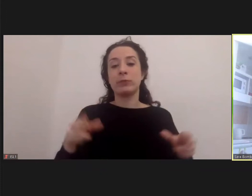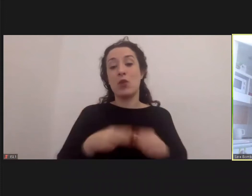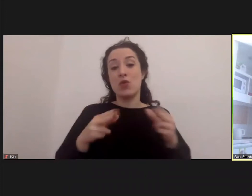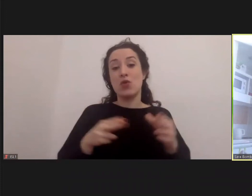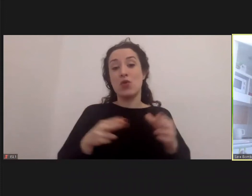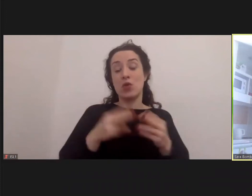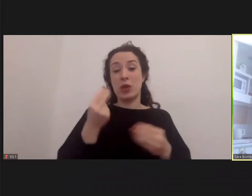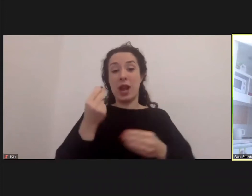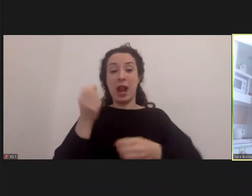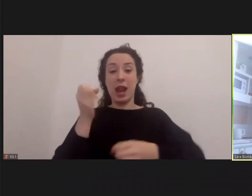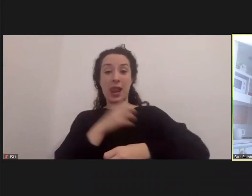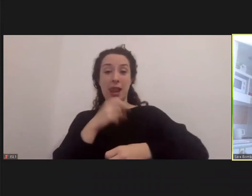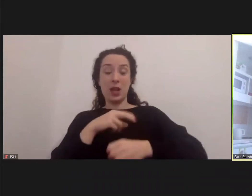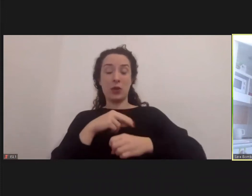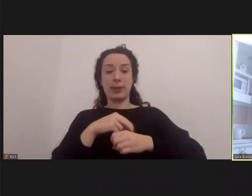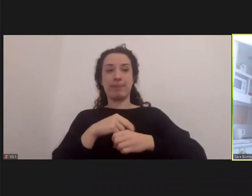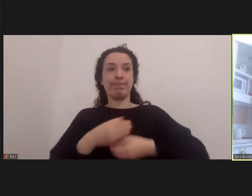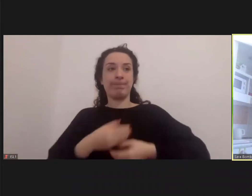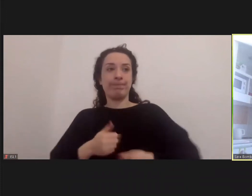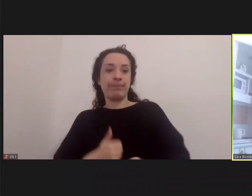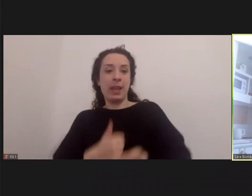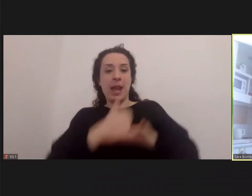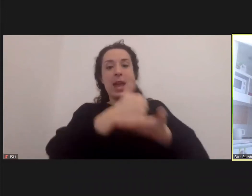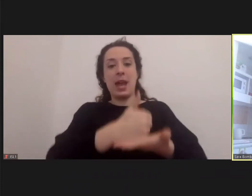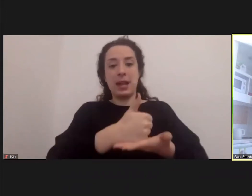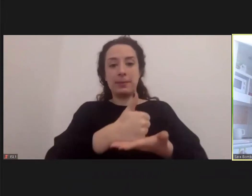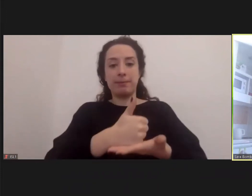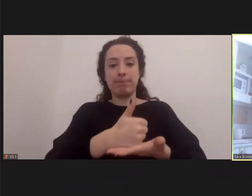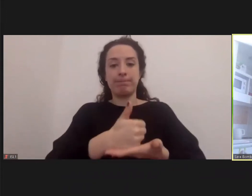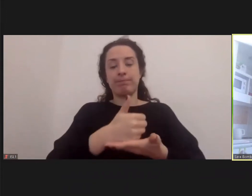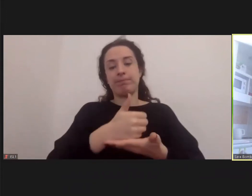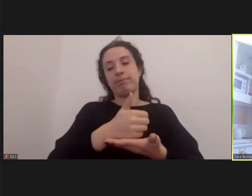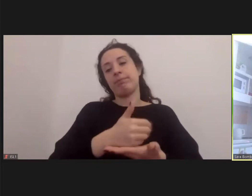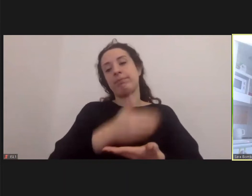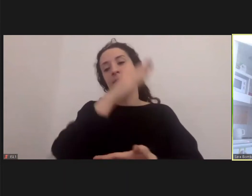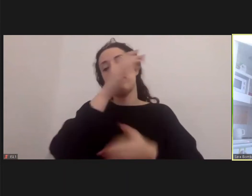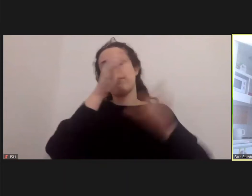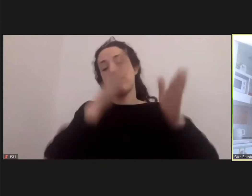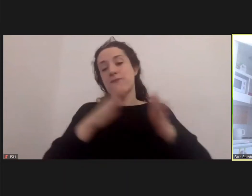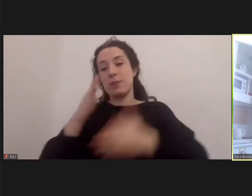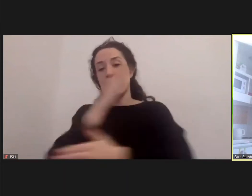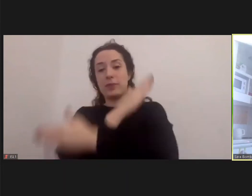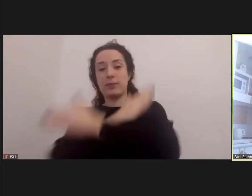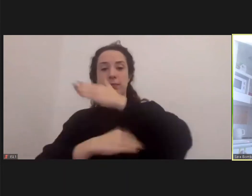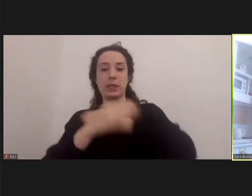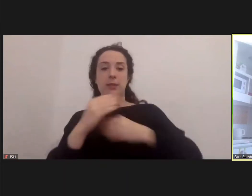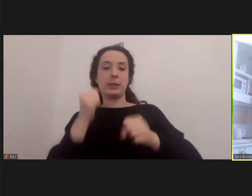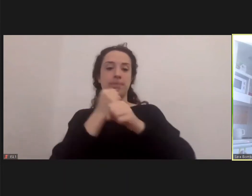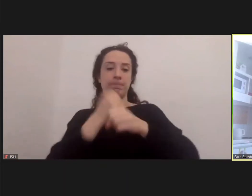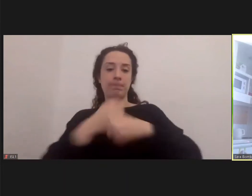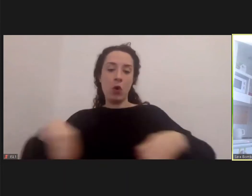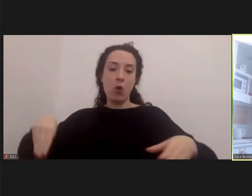bridges for persons with disabilities to employment in the open labor market. And this